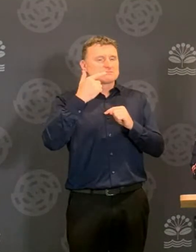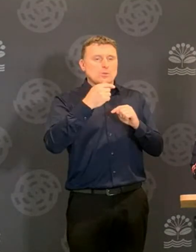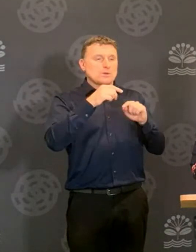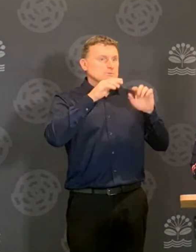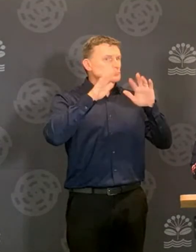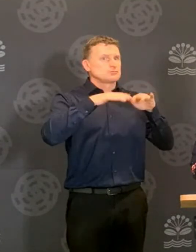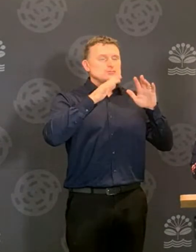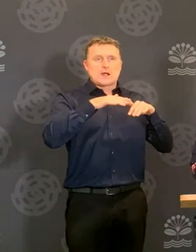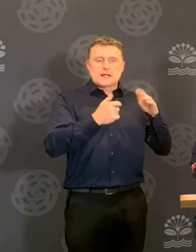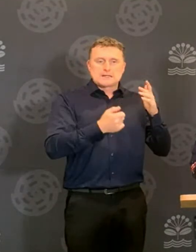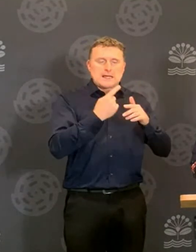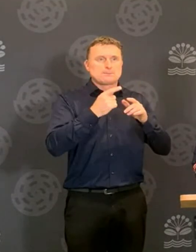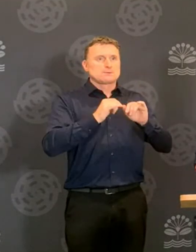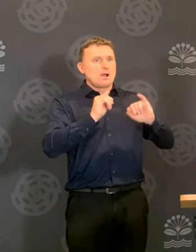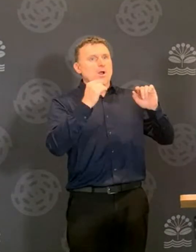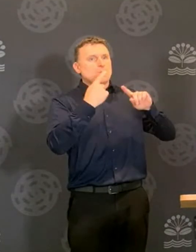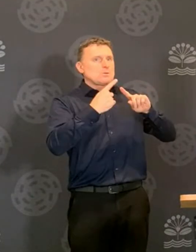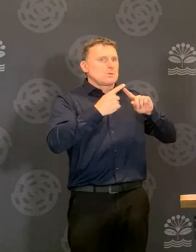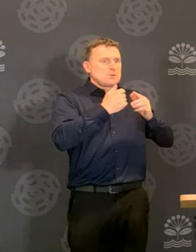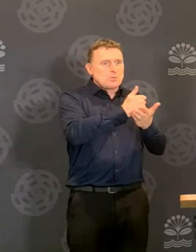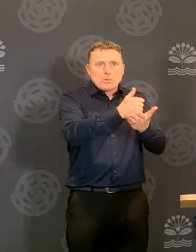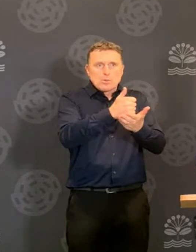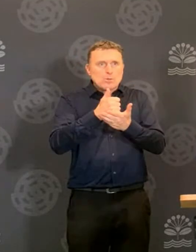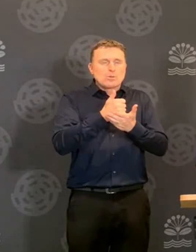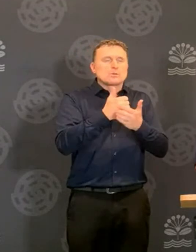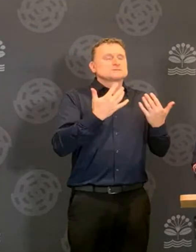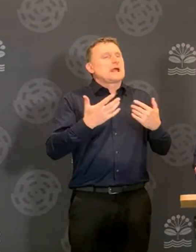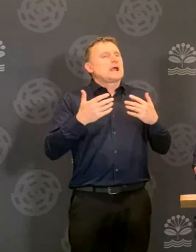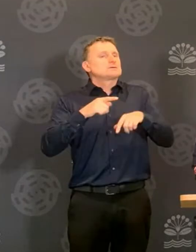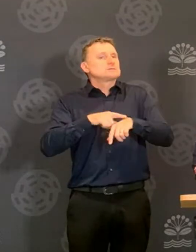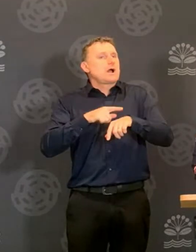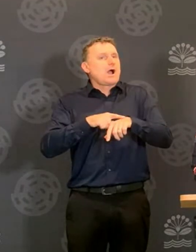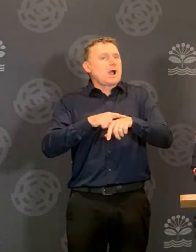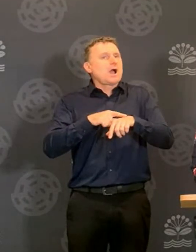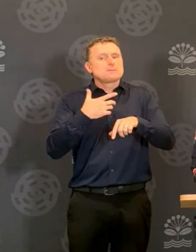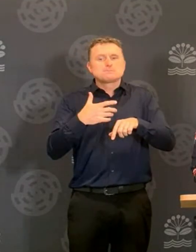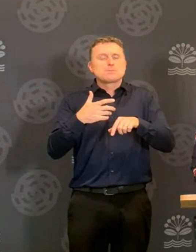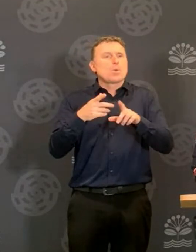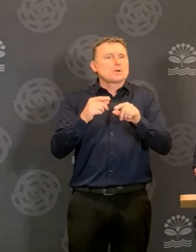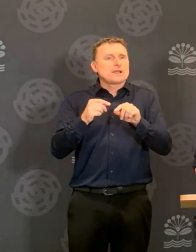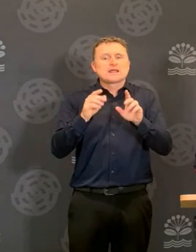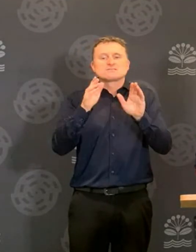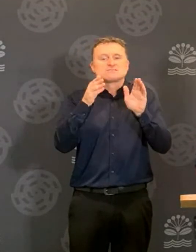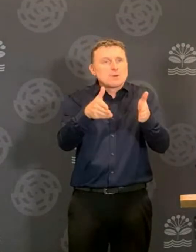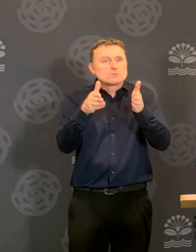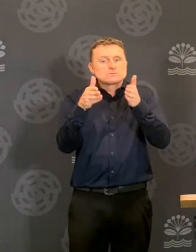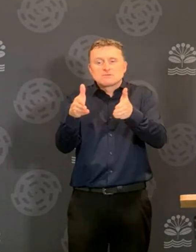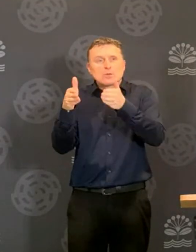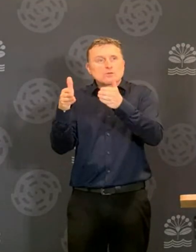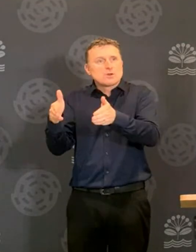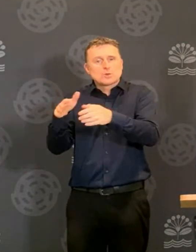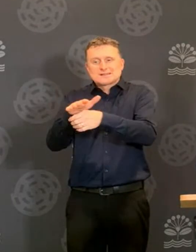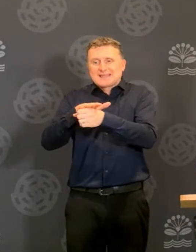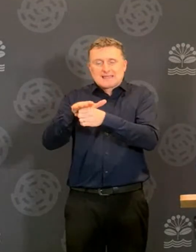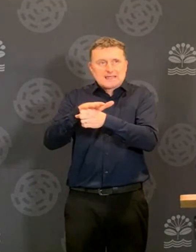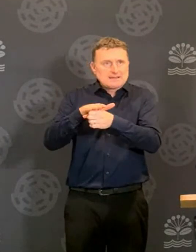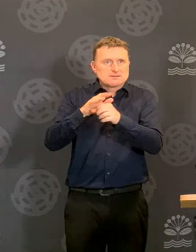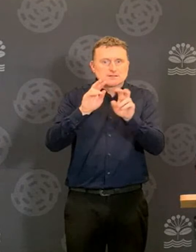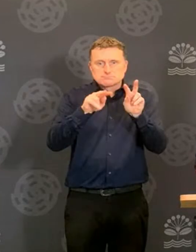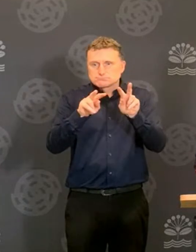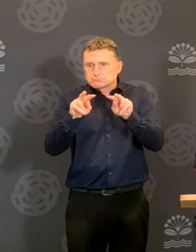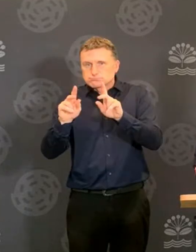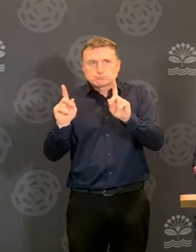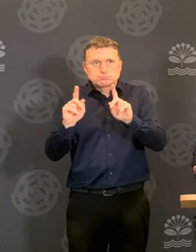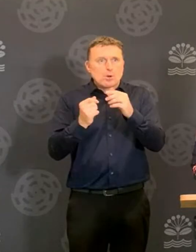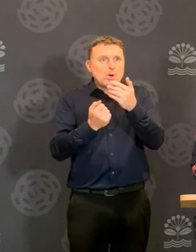response phase of the operation is doing more of that, getting out on the ground and interacting with affected areas to just gauge